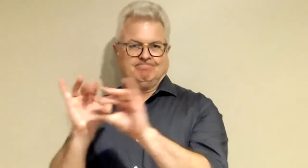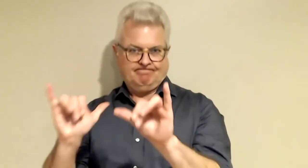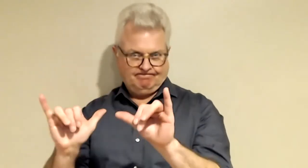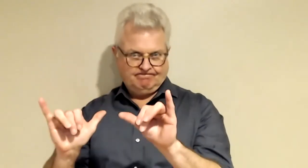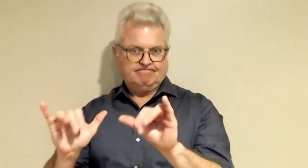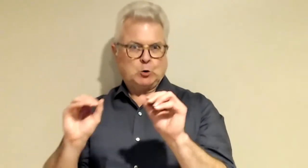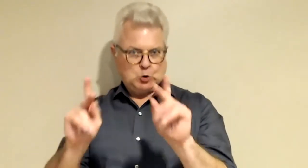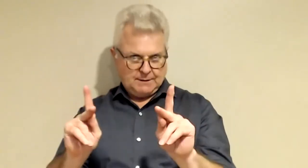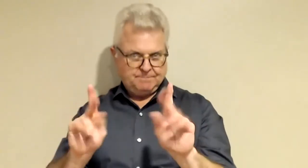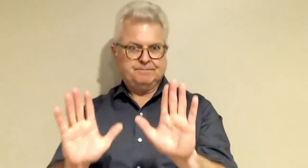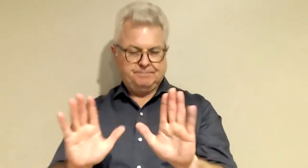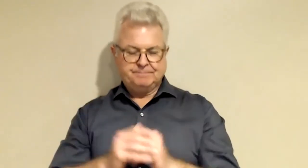You can see that there's been an increase there.